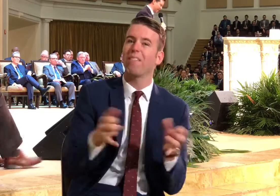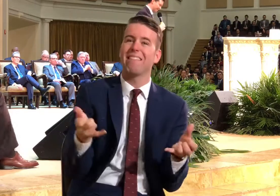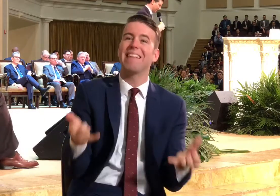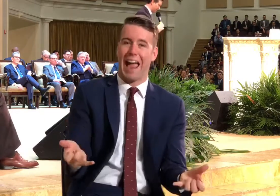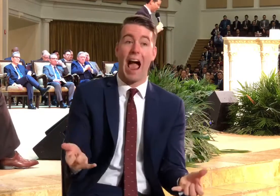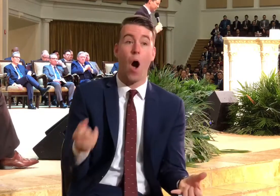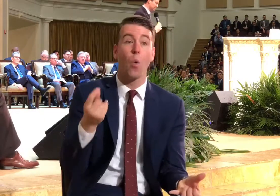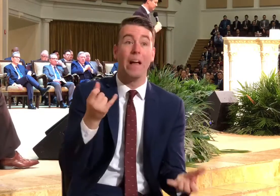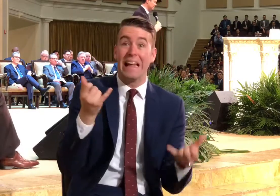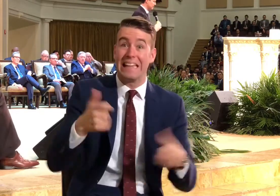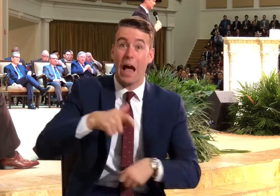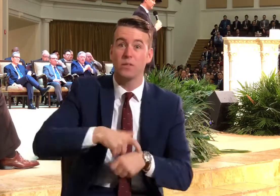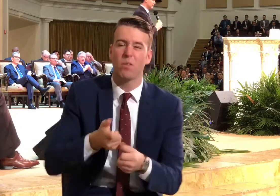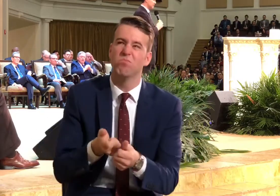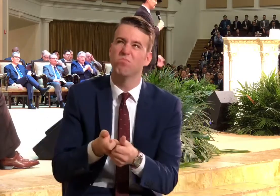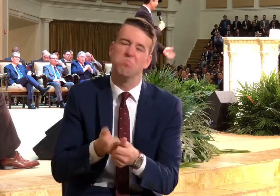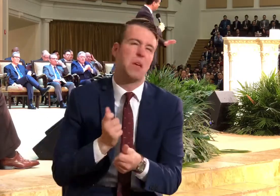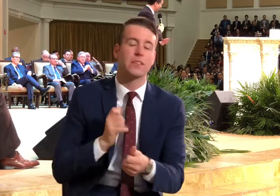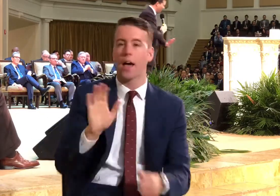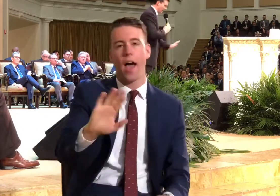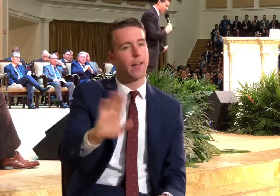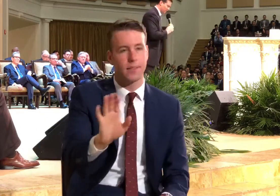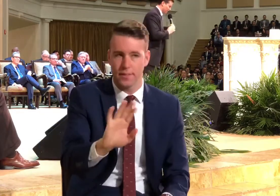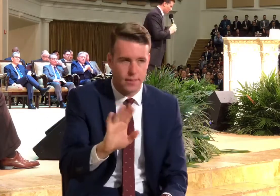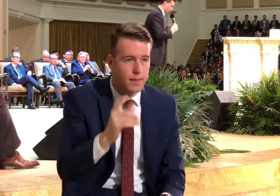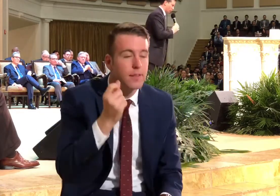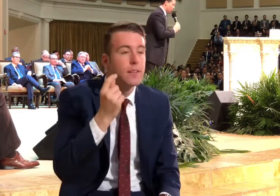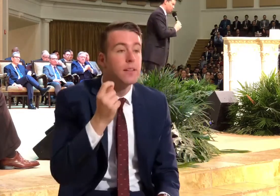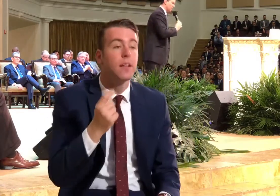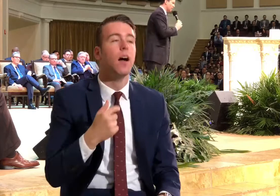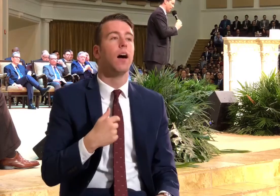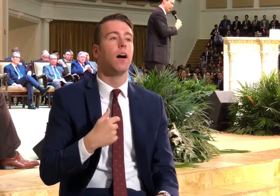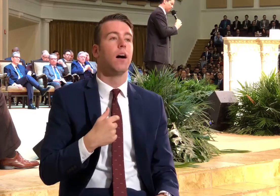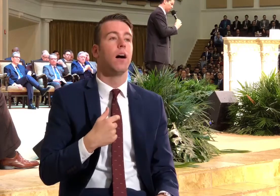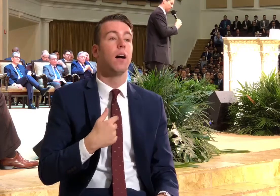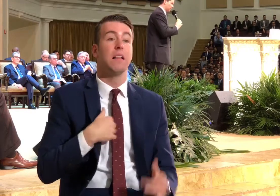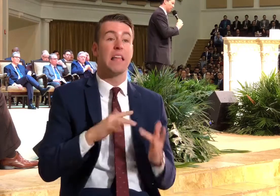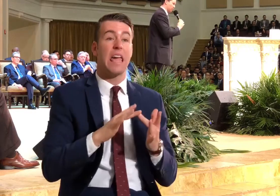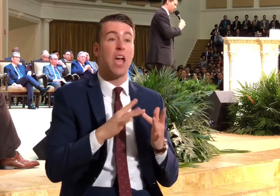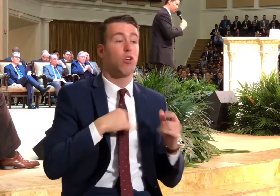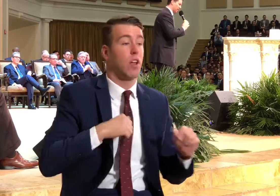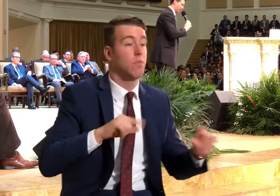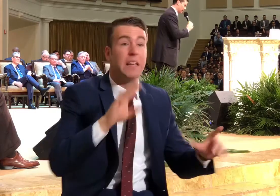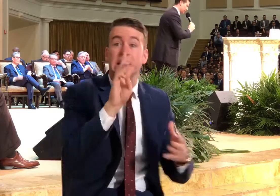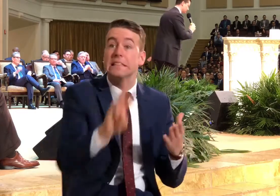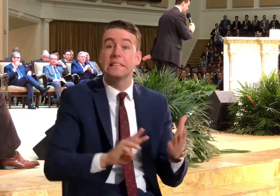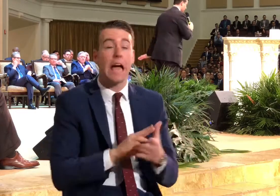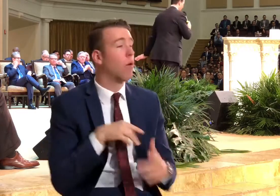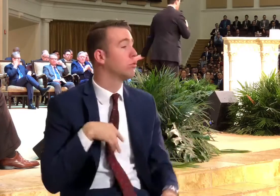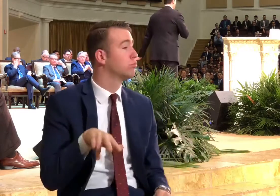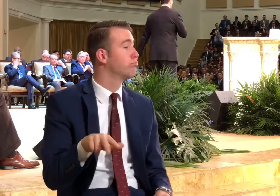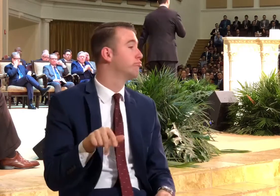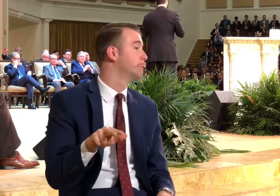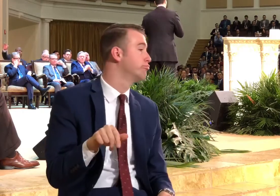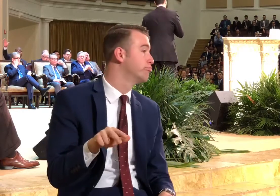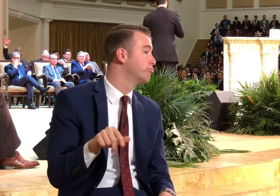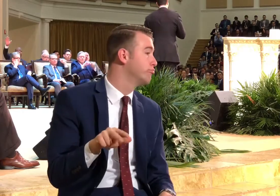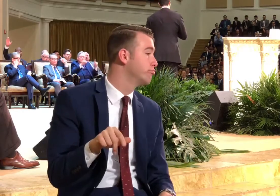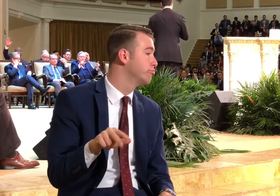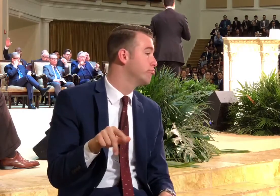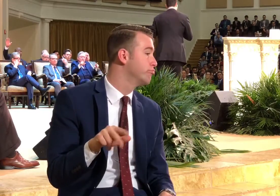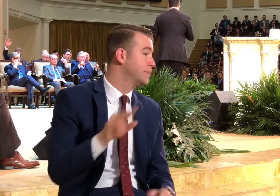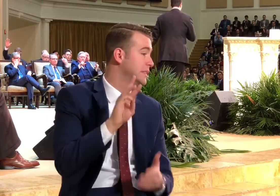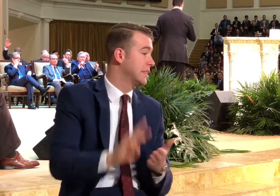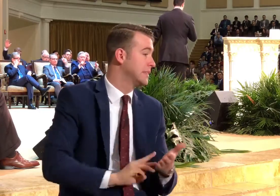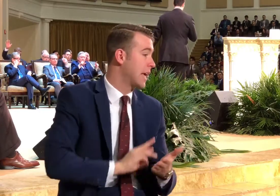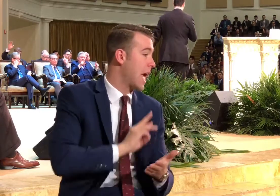time to backslide. It's not time to cruise the internet for 6 hours a day and wonder why we